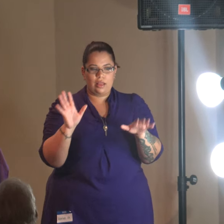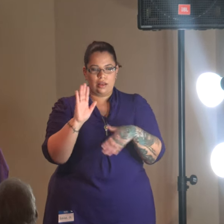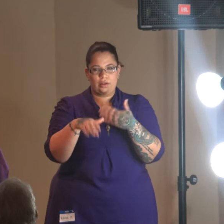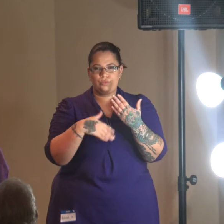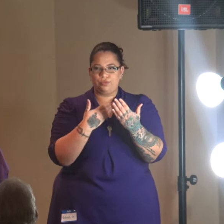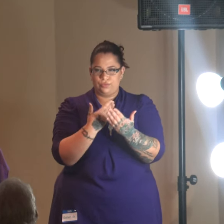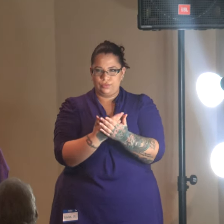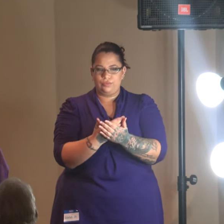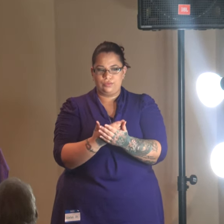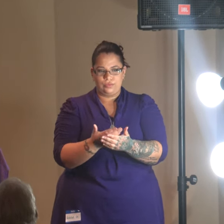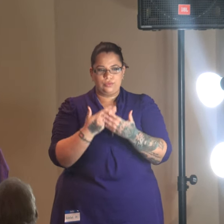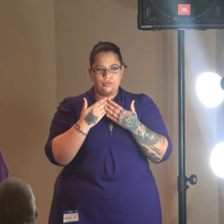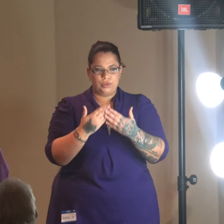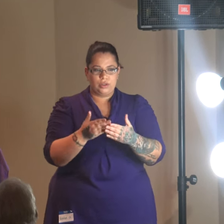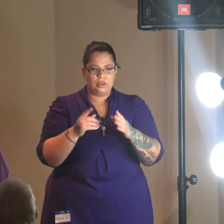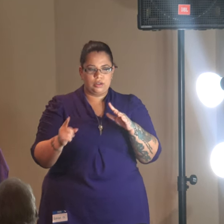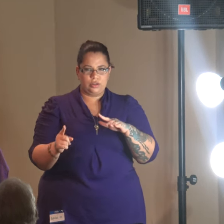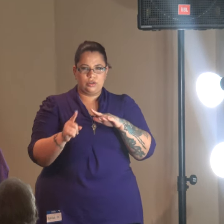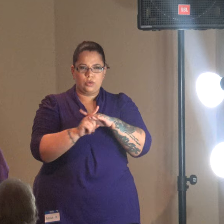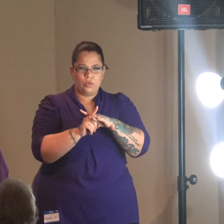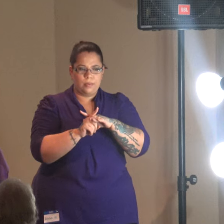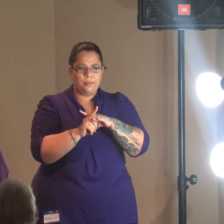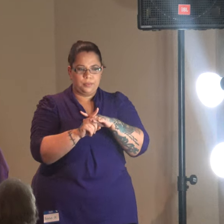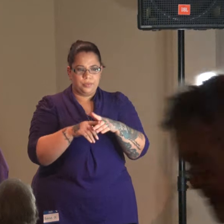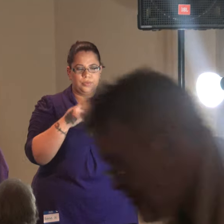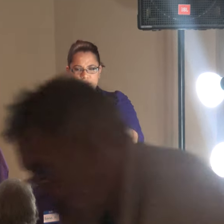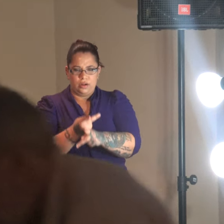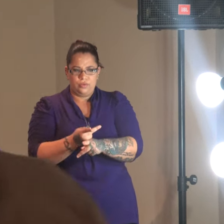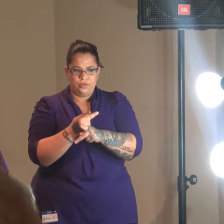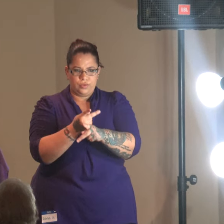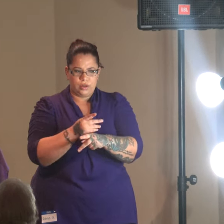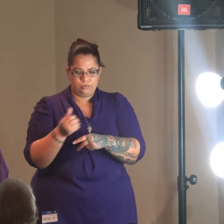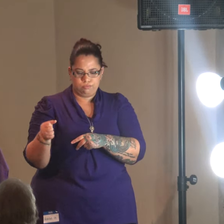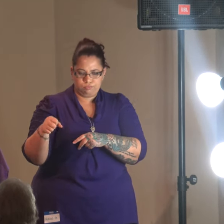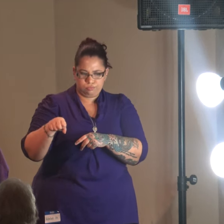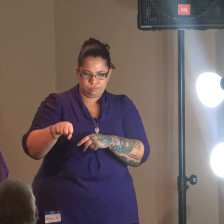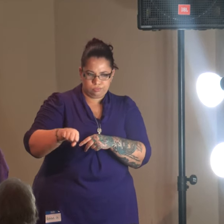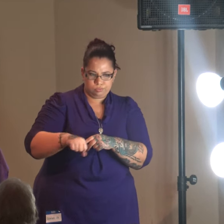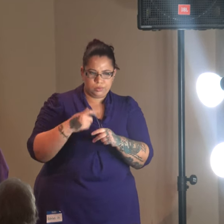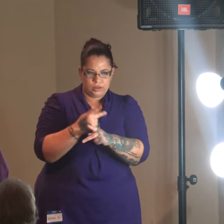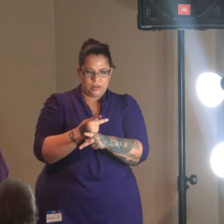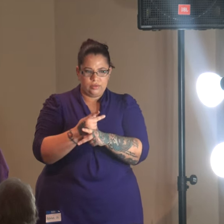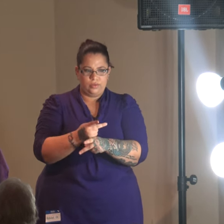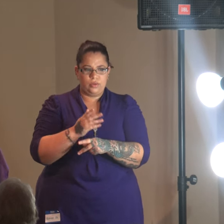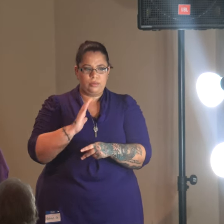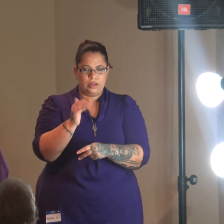day as I'm tilling the soil, as I'm tending to the garden of my soul. I do it